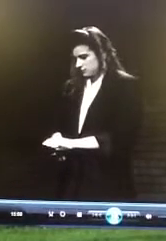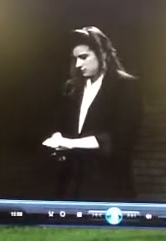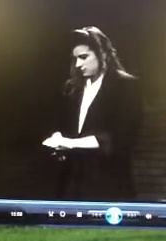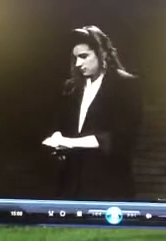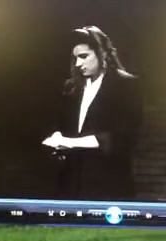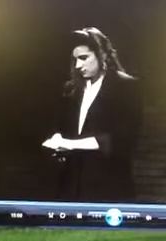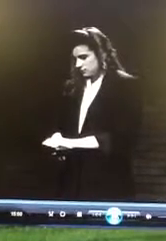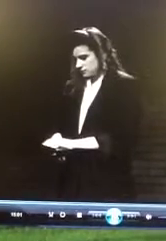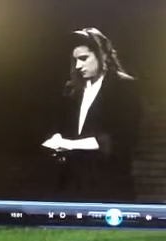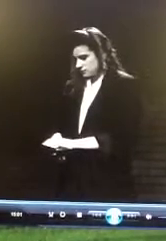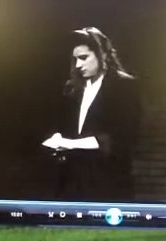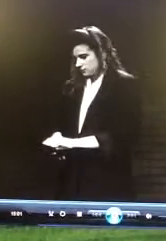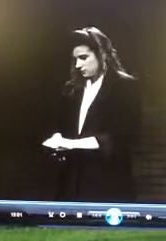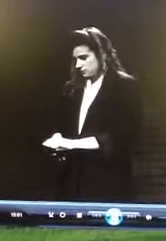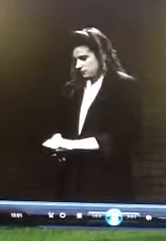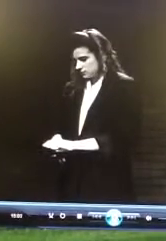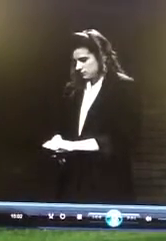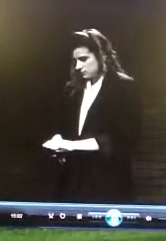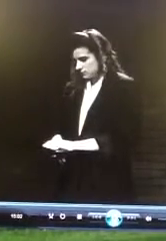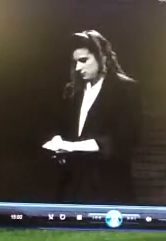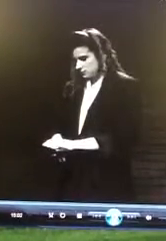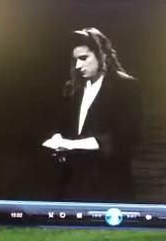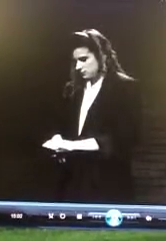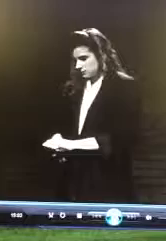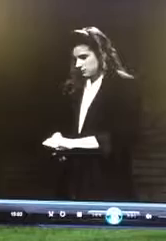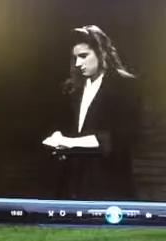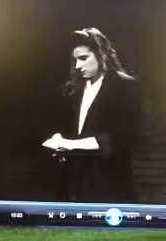Who decides if you need an interpreter or not?